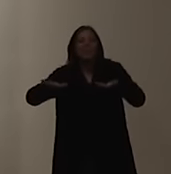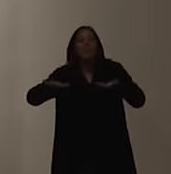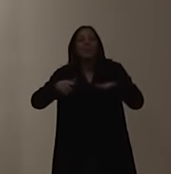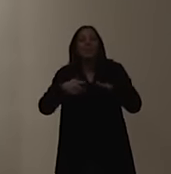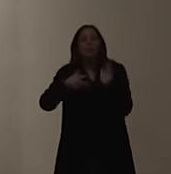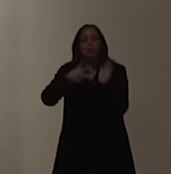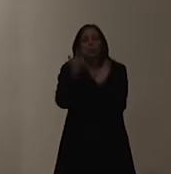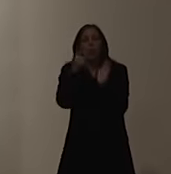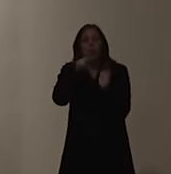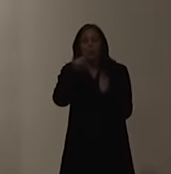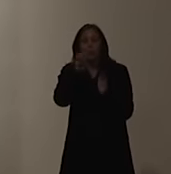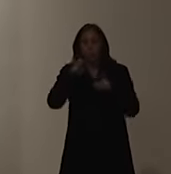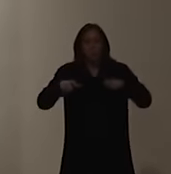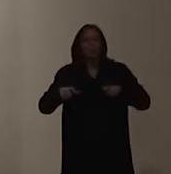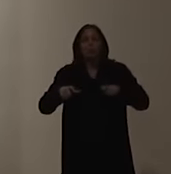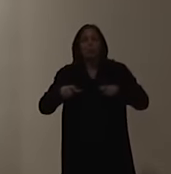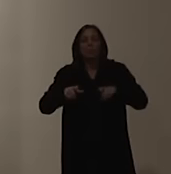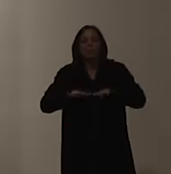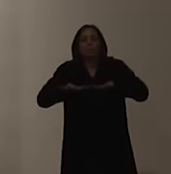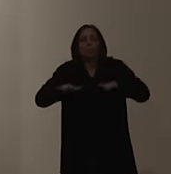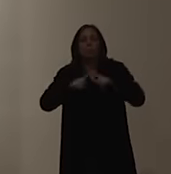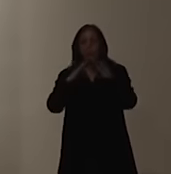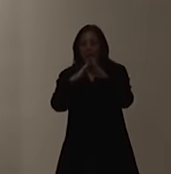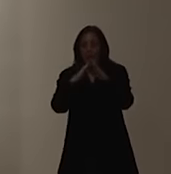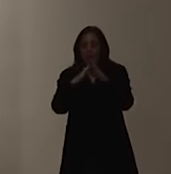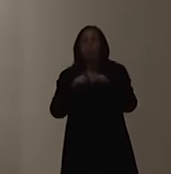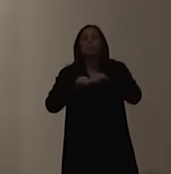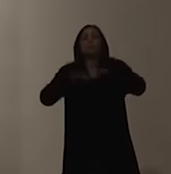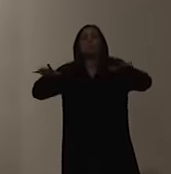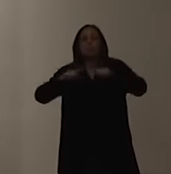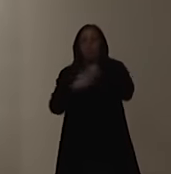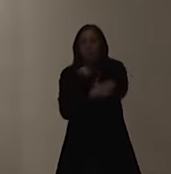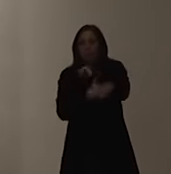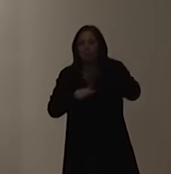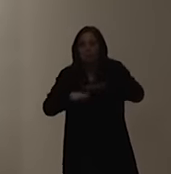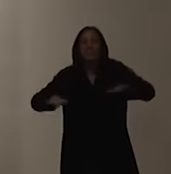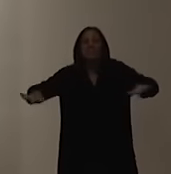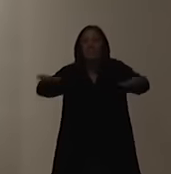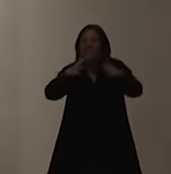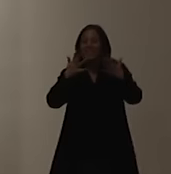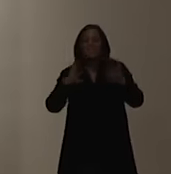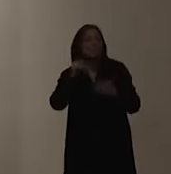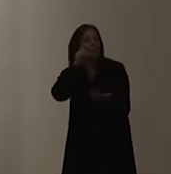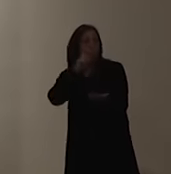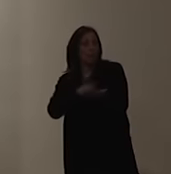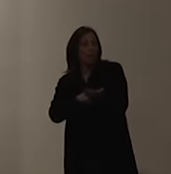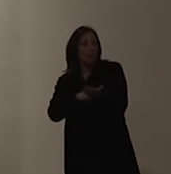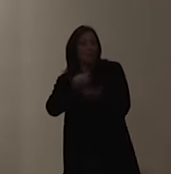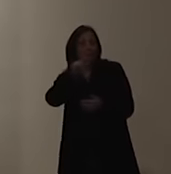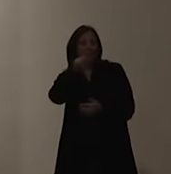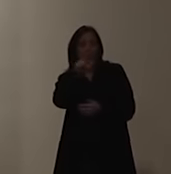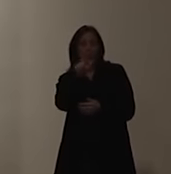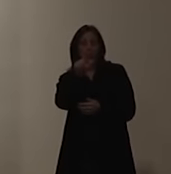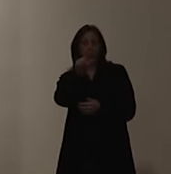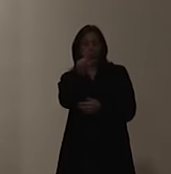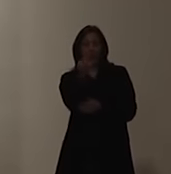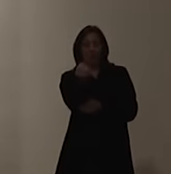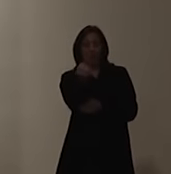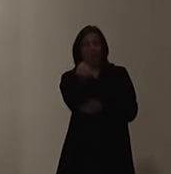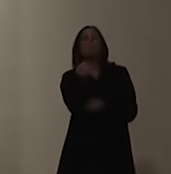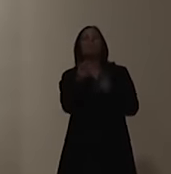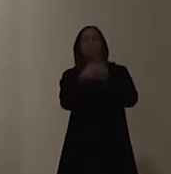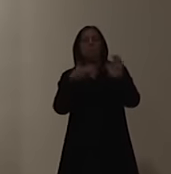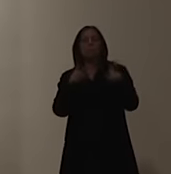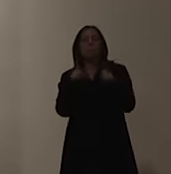towns and cities of all three countries, and was recognized as Ebola in April of 2014. By